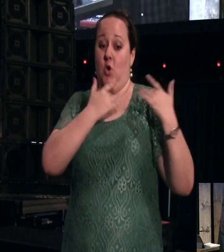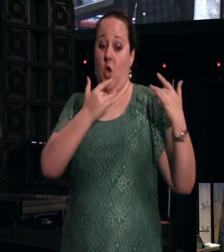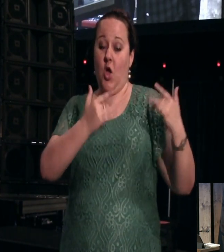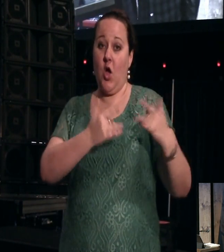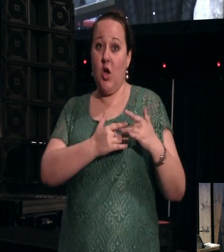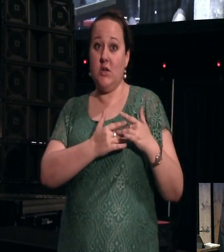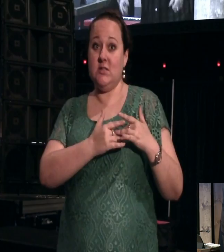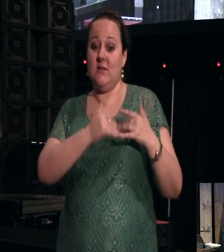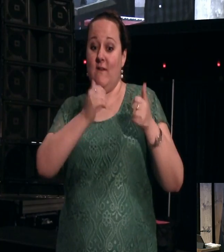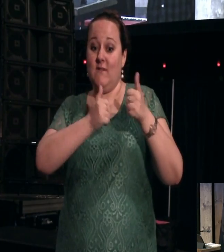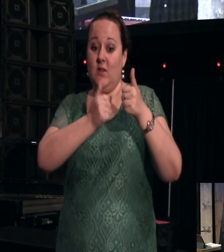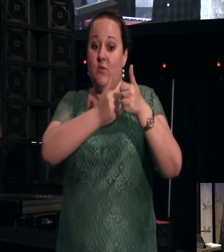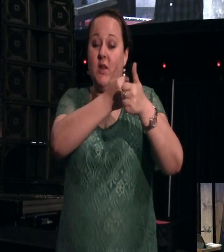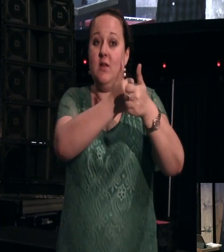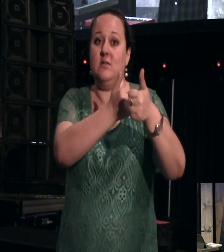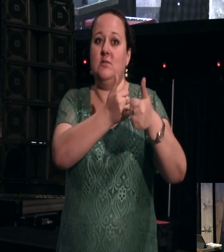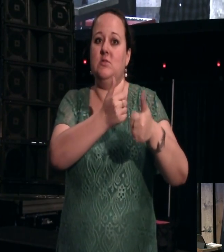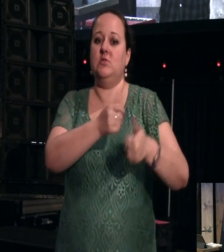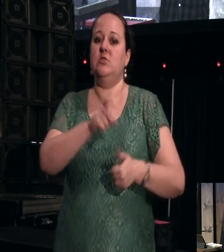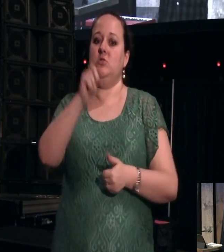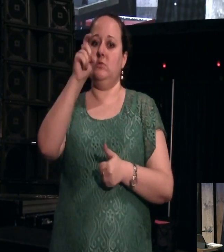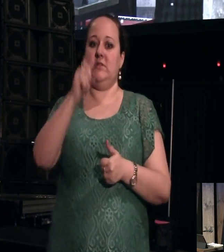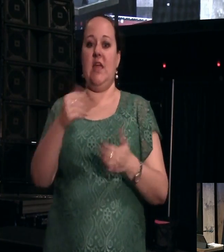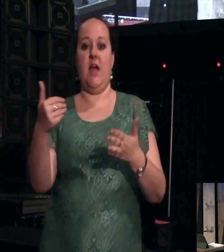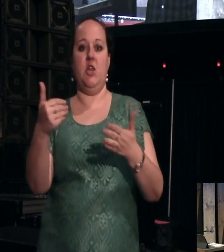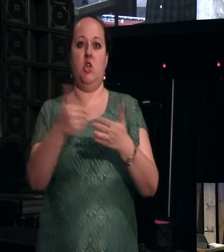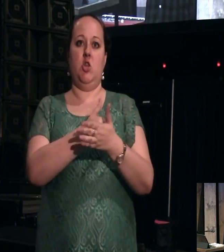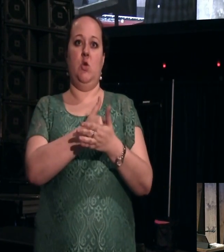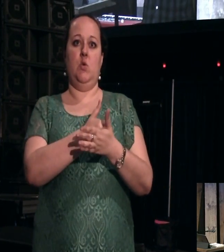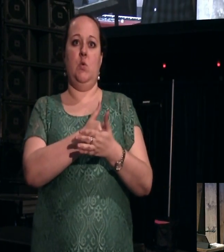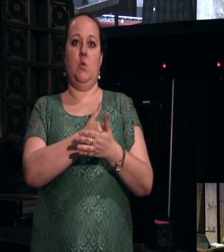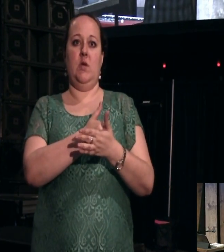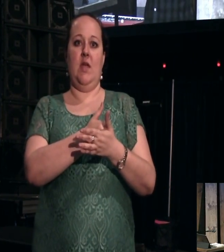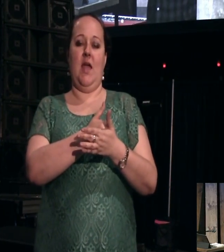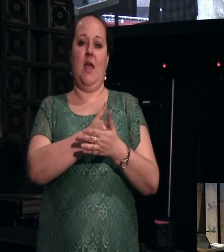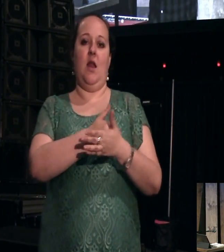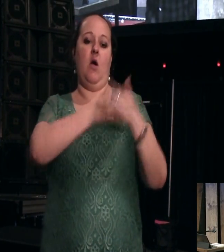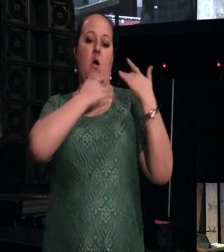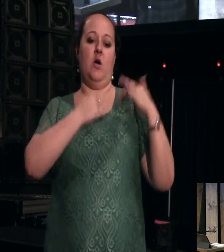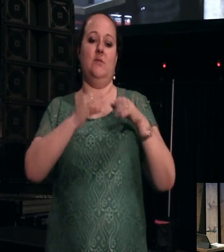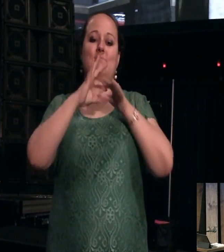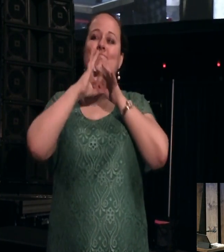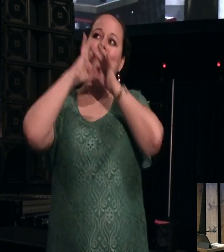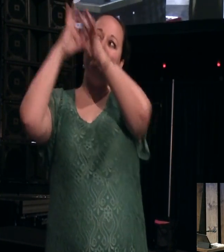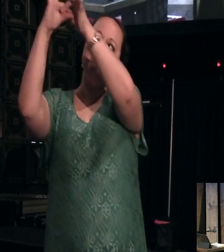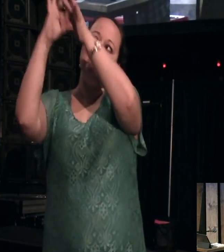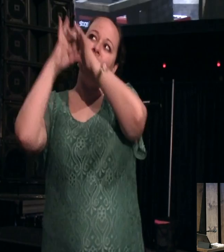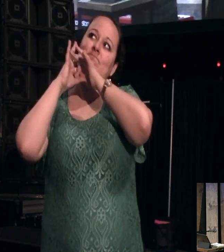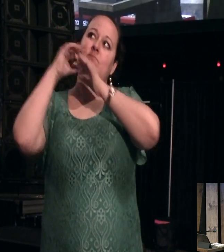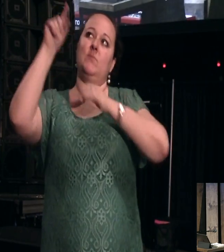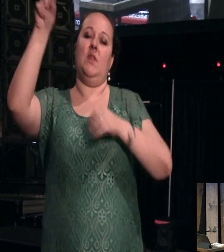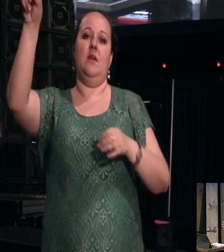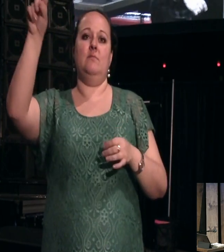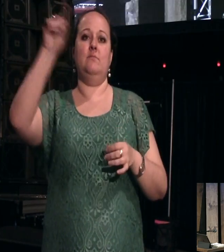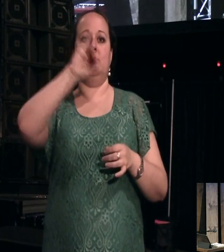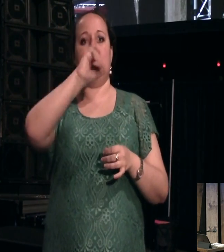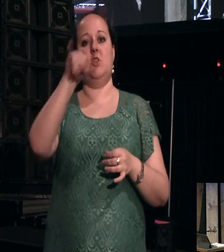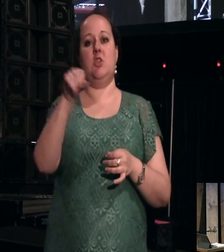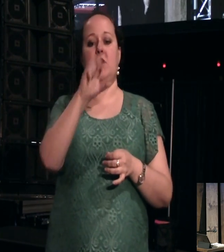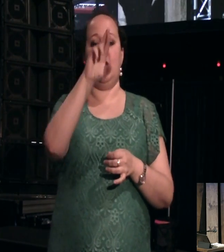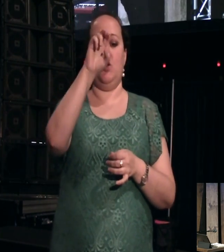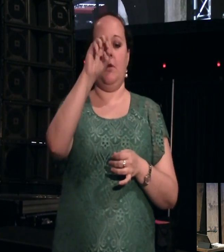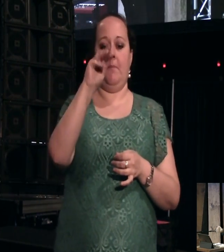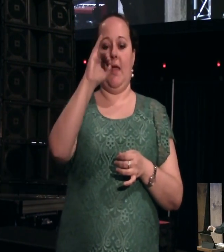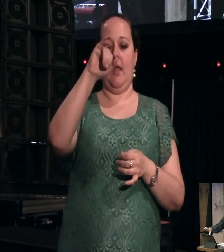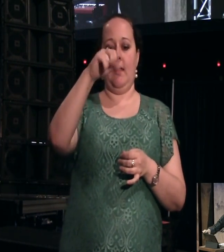So before you follow your heart, don't miss this. Before you follow your heart, you need a new and aligned heart. Here's